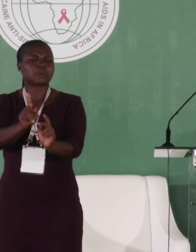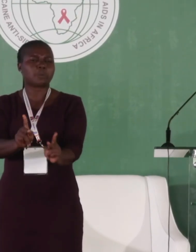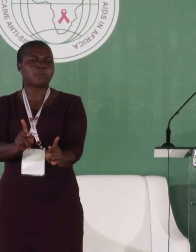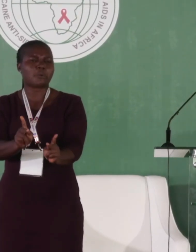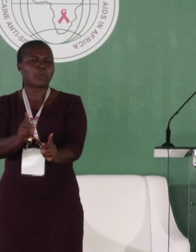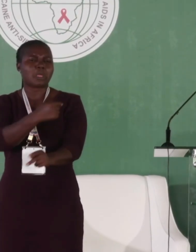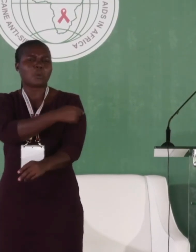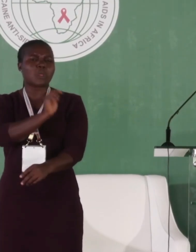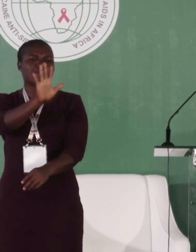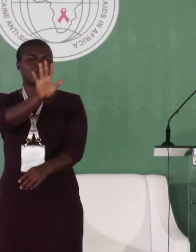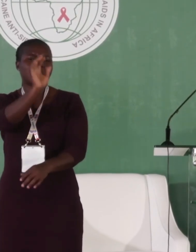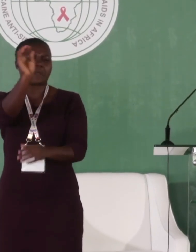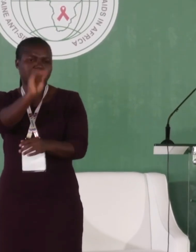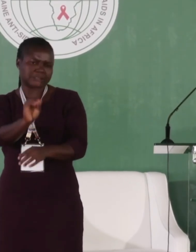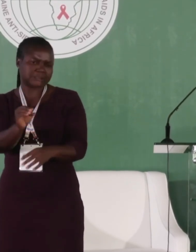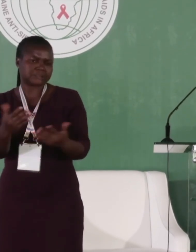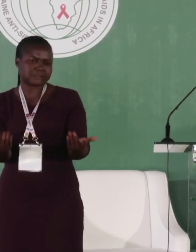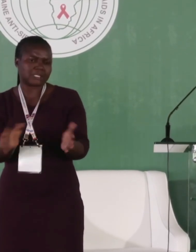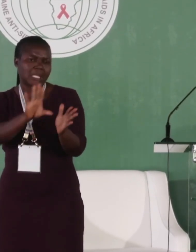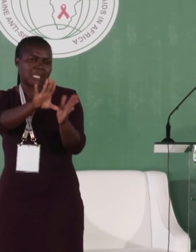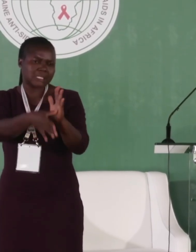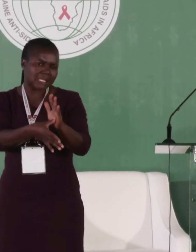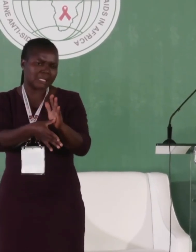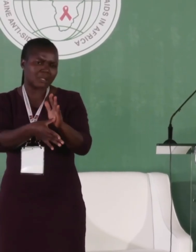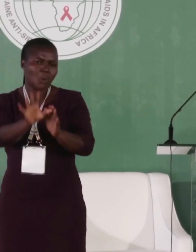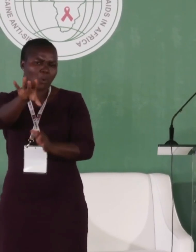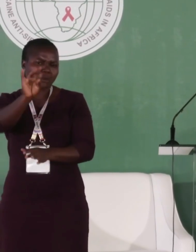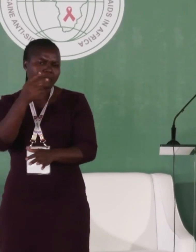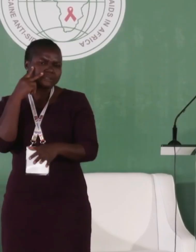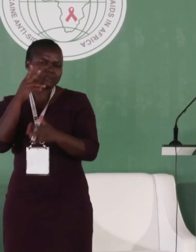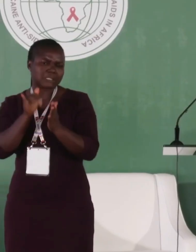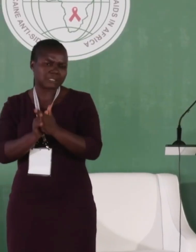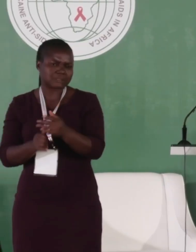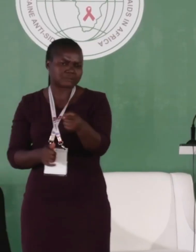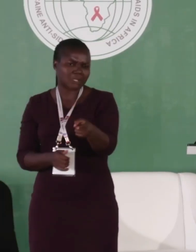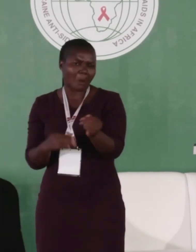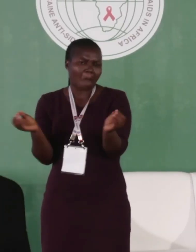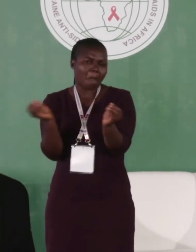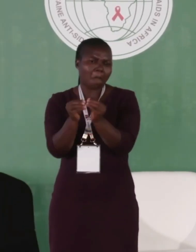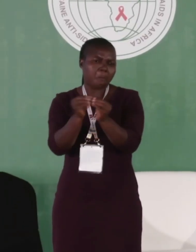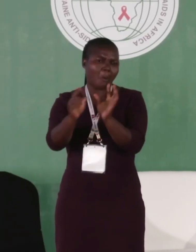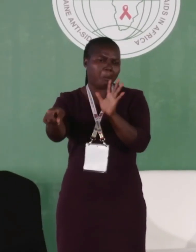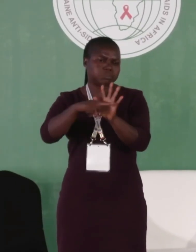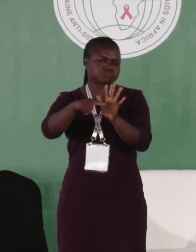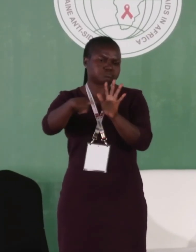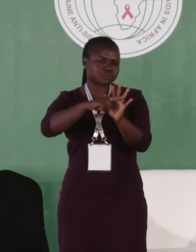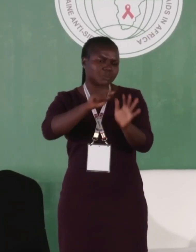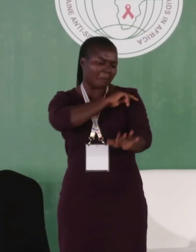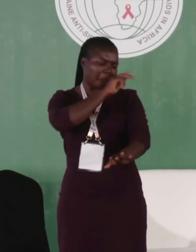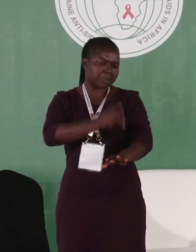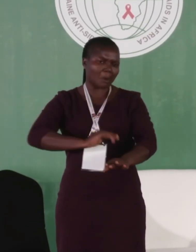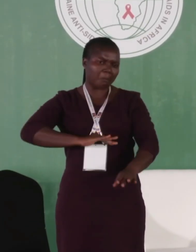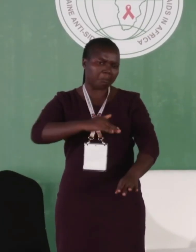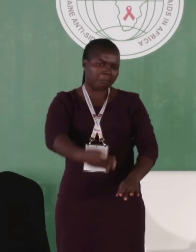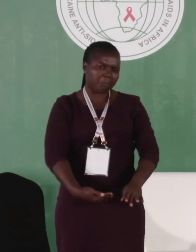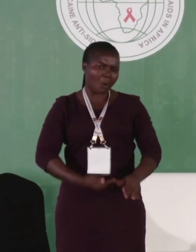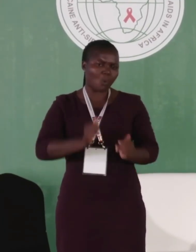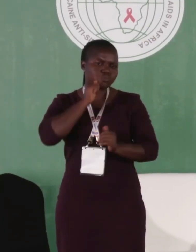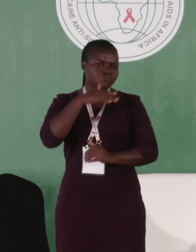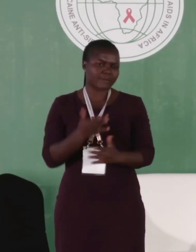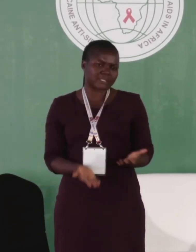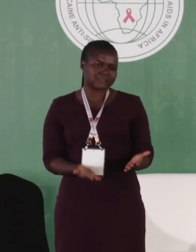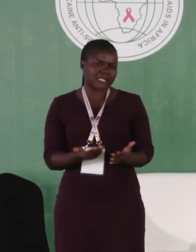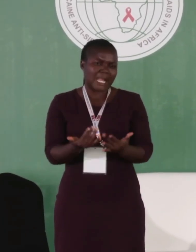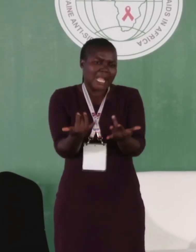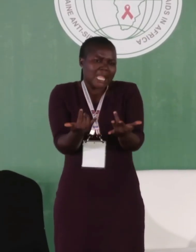at 5%. Then identification, we found out more positive pregnant women. So we were coming from 5%